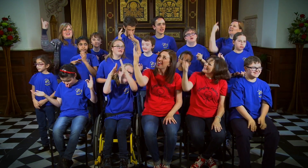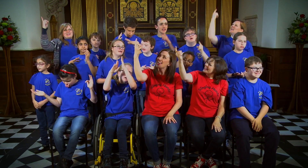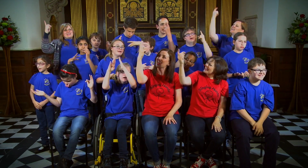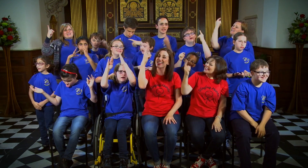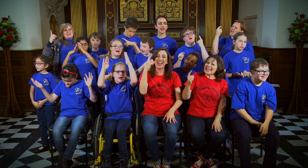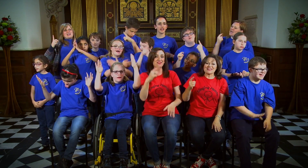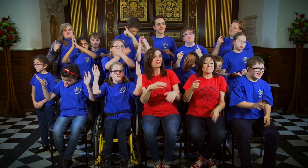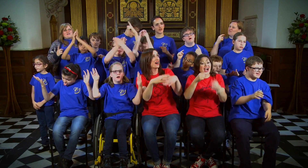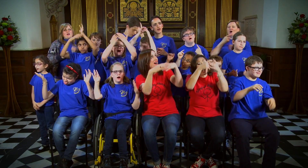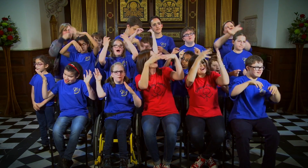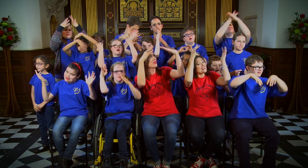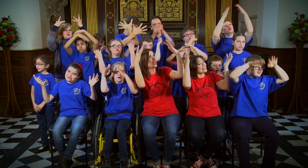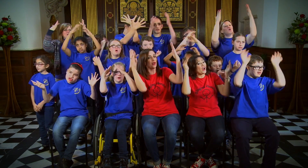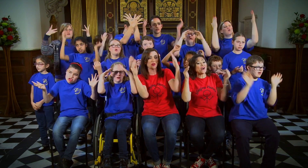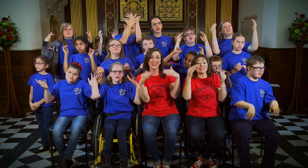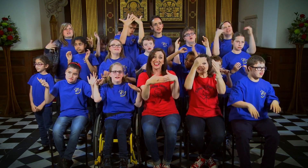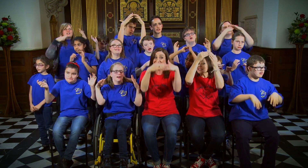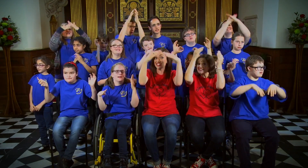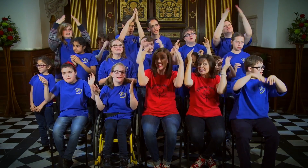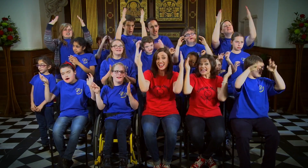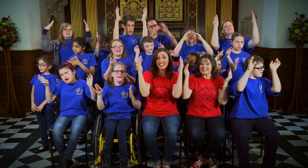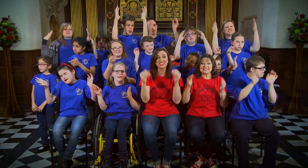He came from the glorious kingdom.